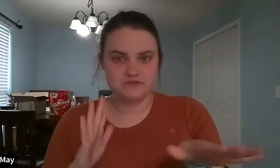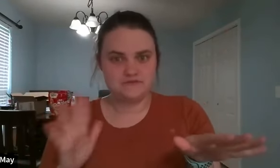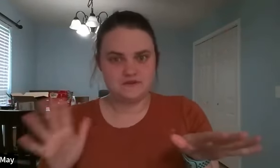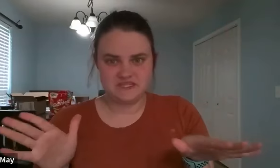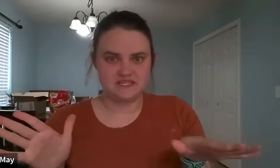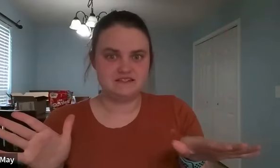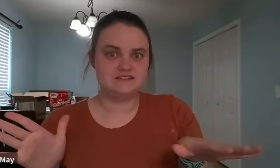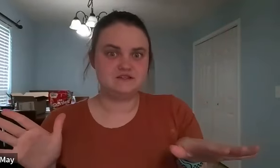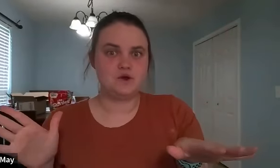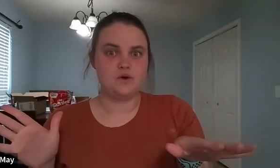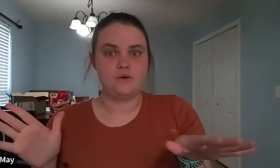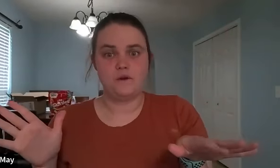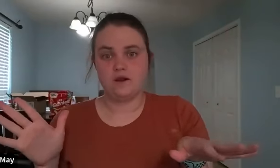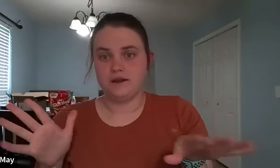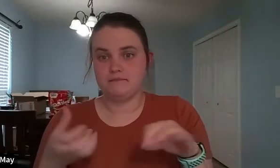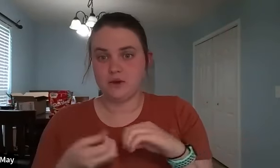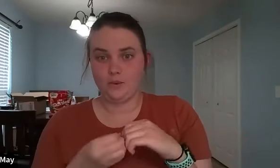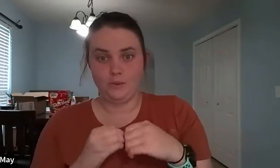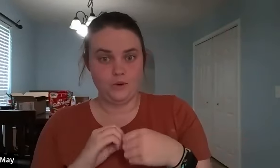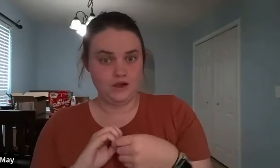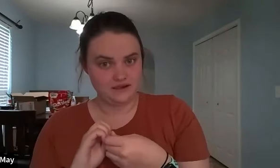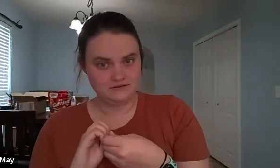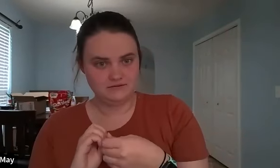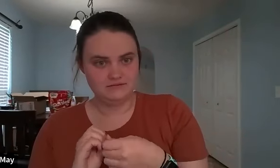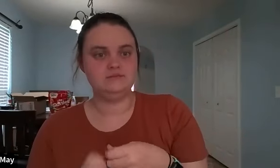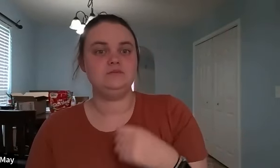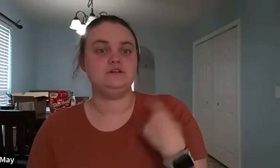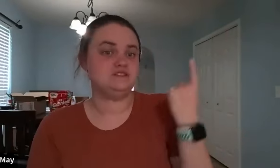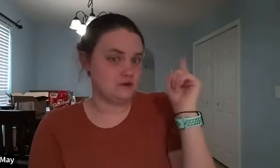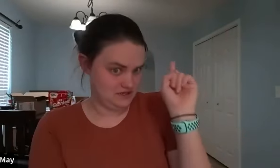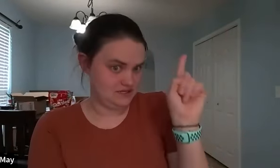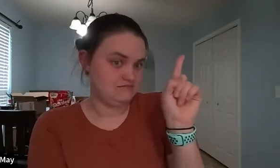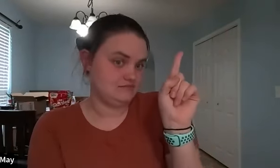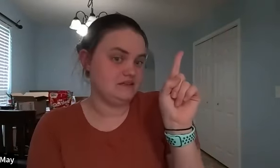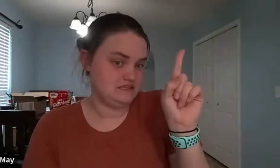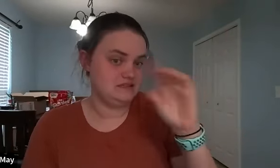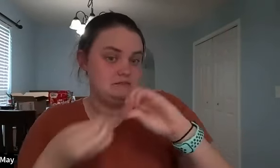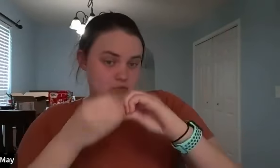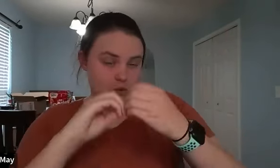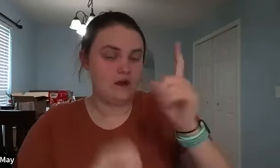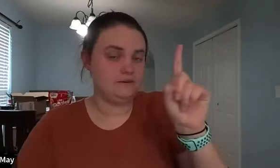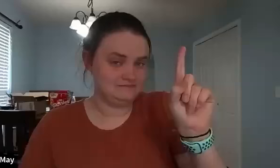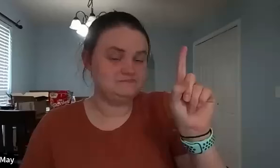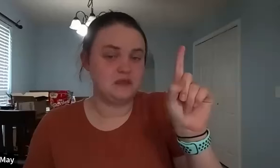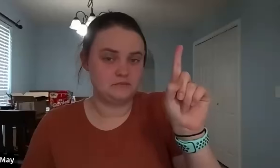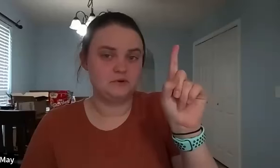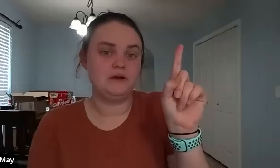through 15. So our number 1 was our, again, easy 1, number